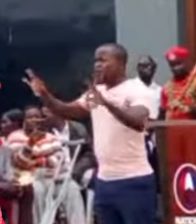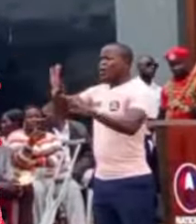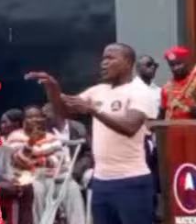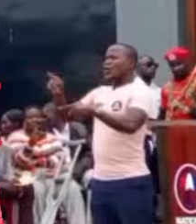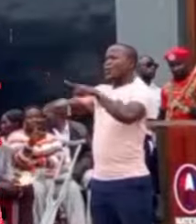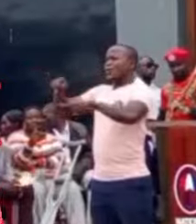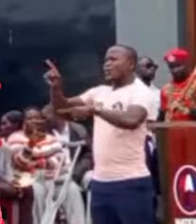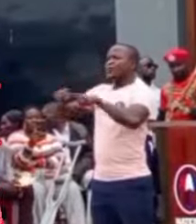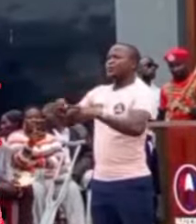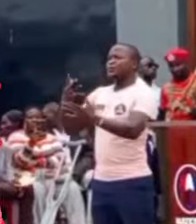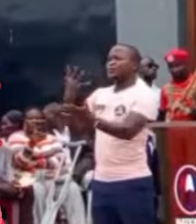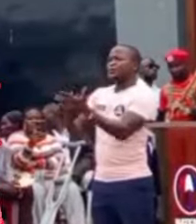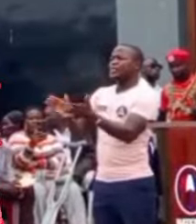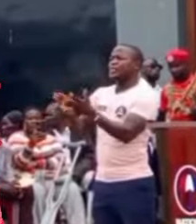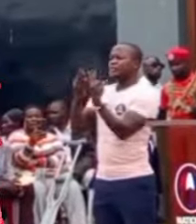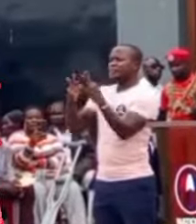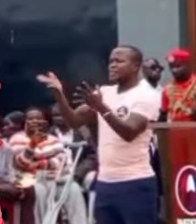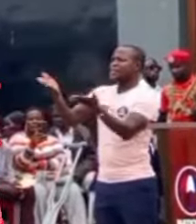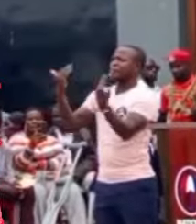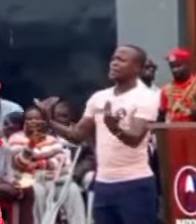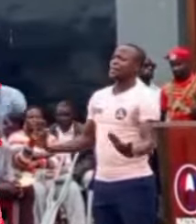and free them now.